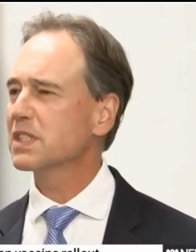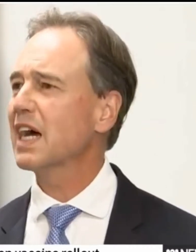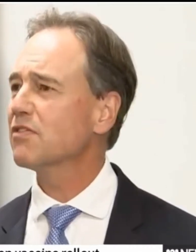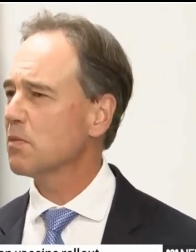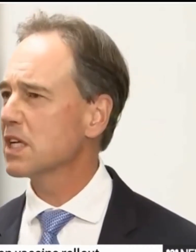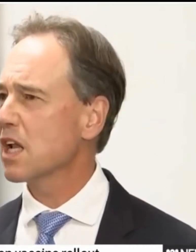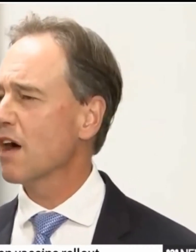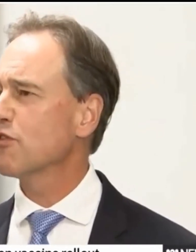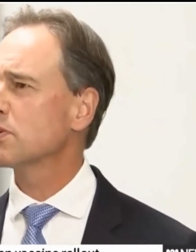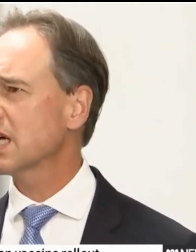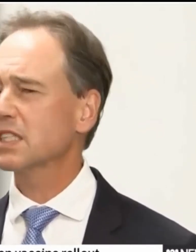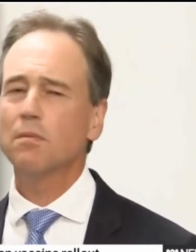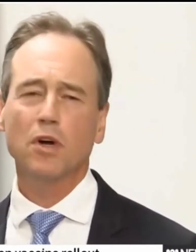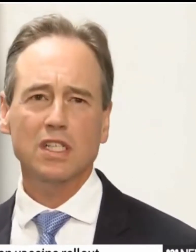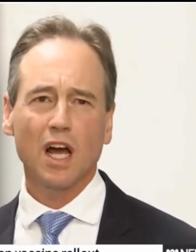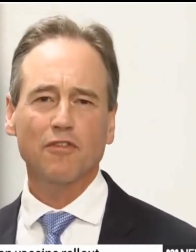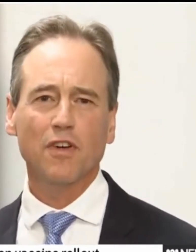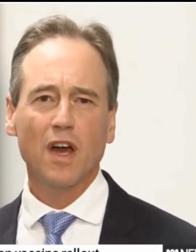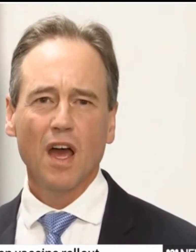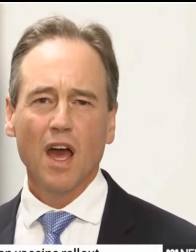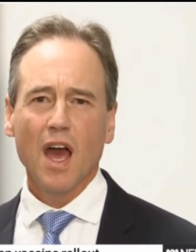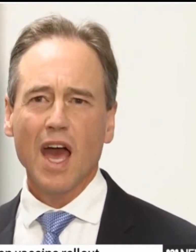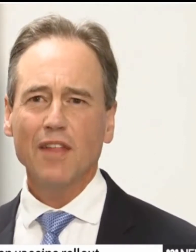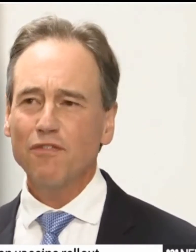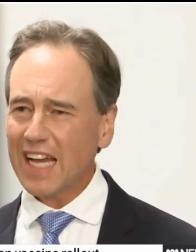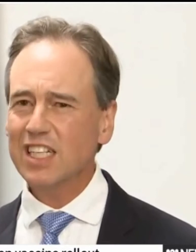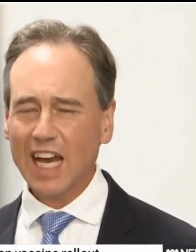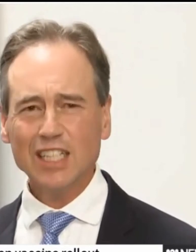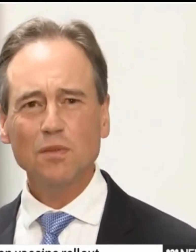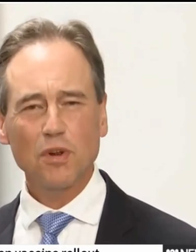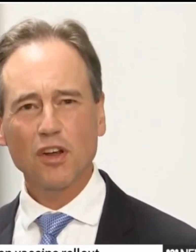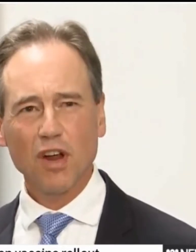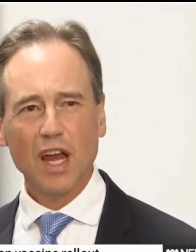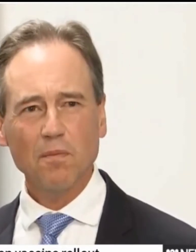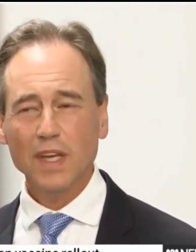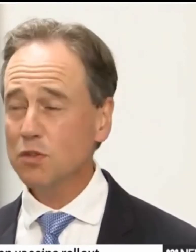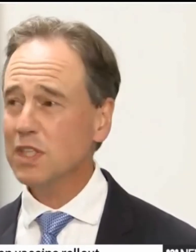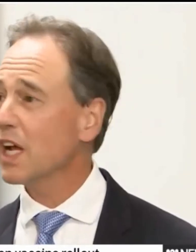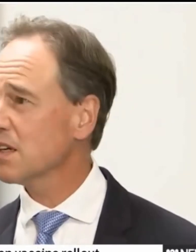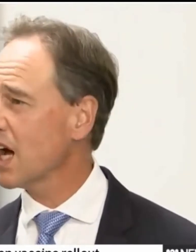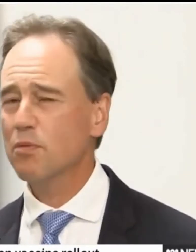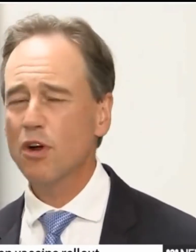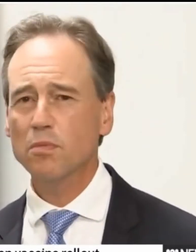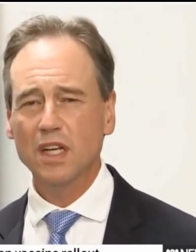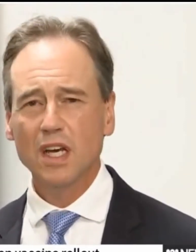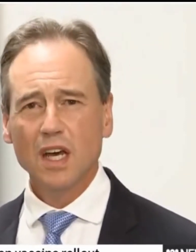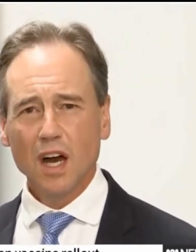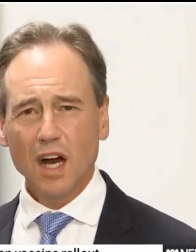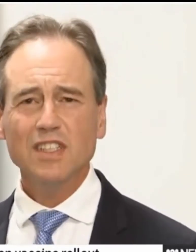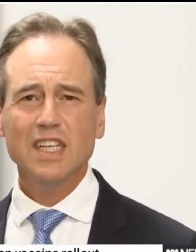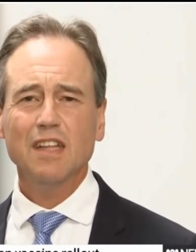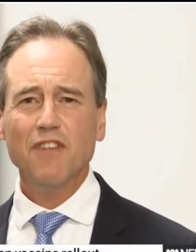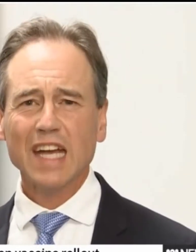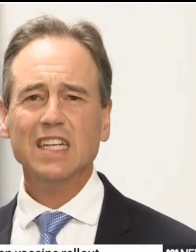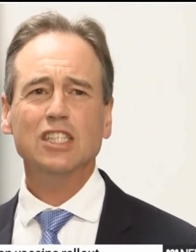to help save somebody's life or protect somebody's life. And the vaccination program, and this was unprompted,